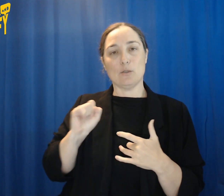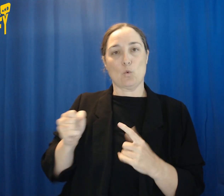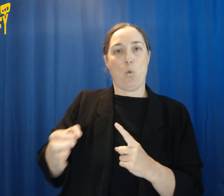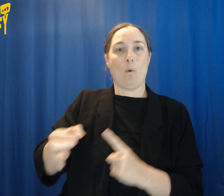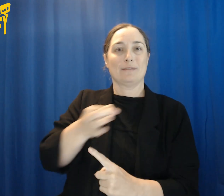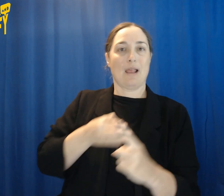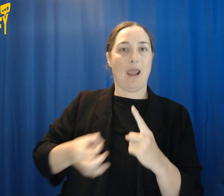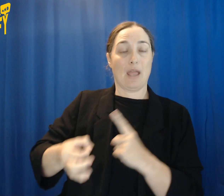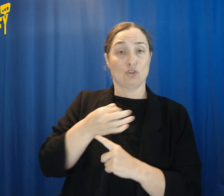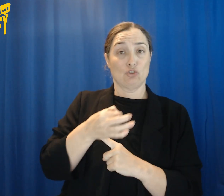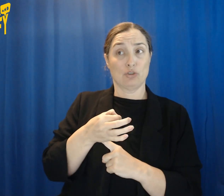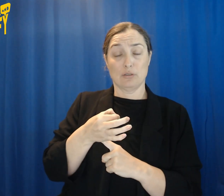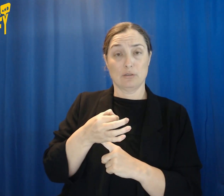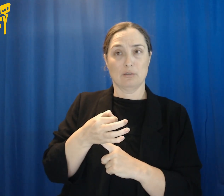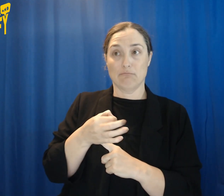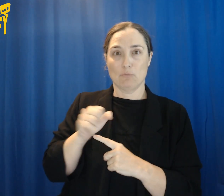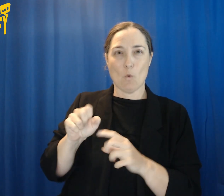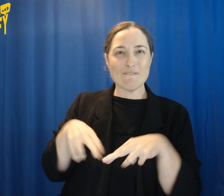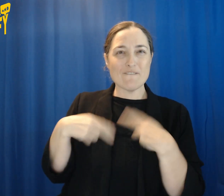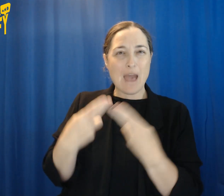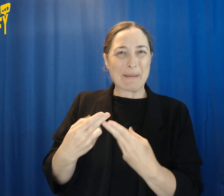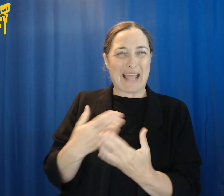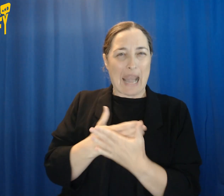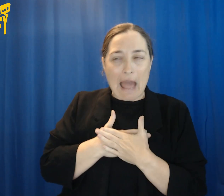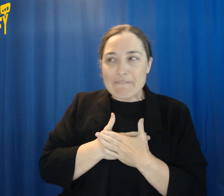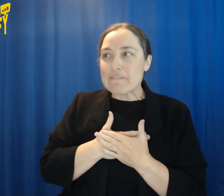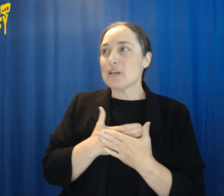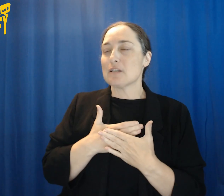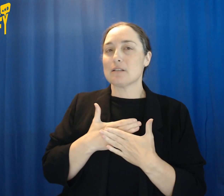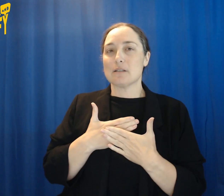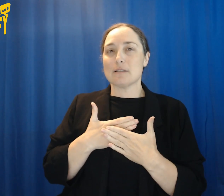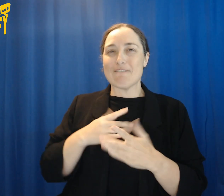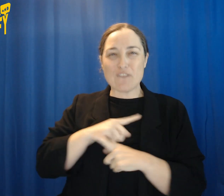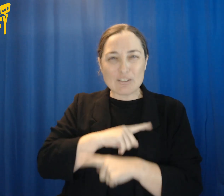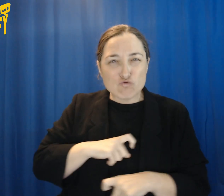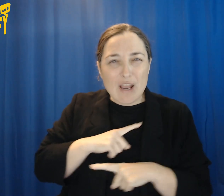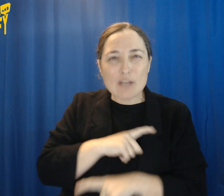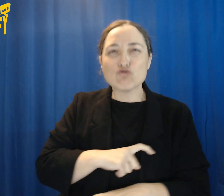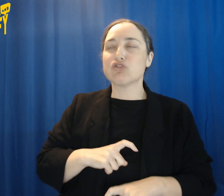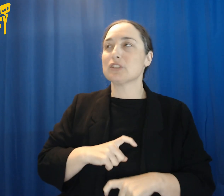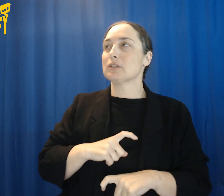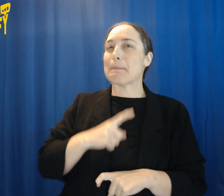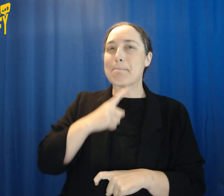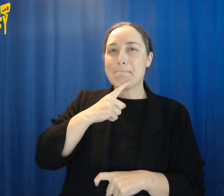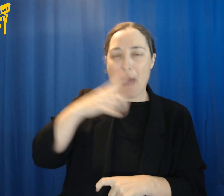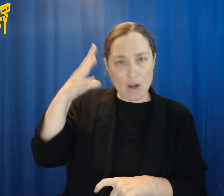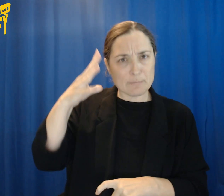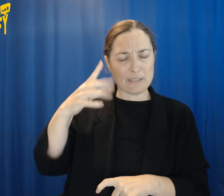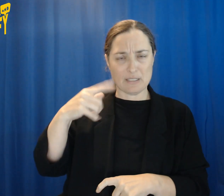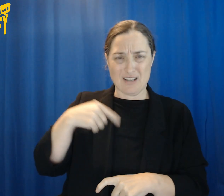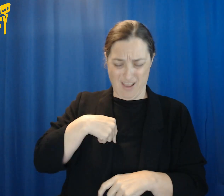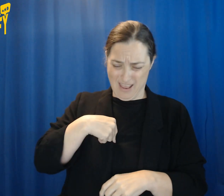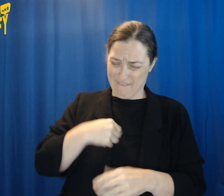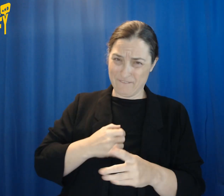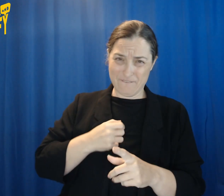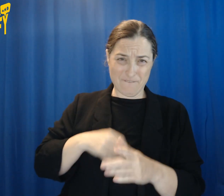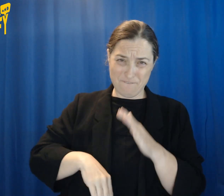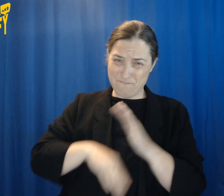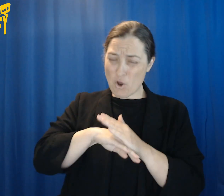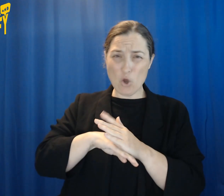for your family and I felt your frustration and your embarrassment on a really visceral level. And I was wondering